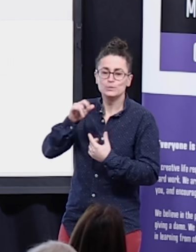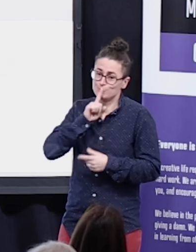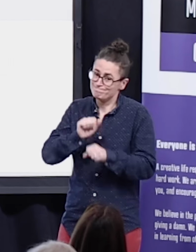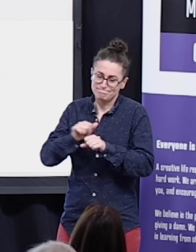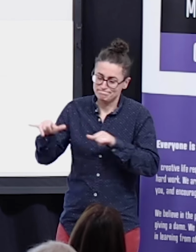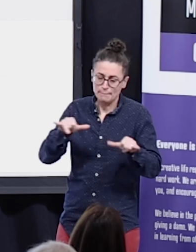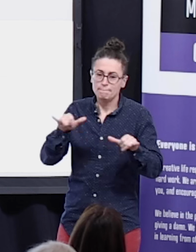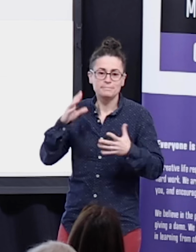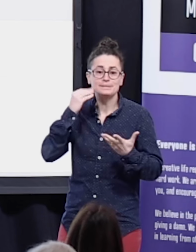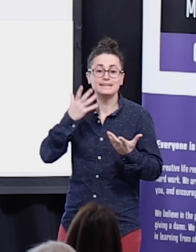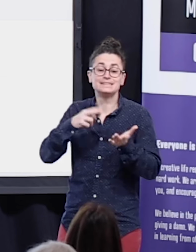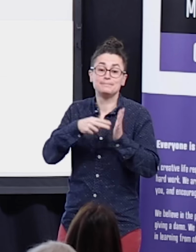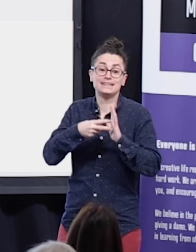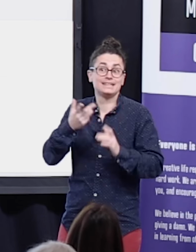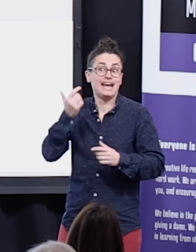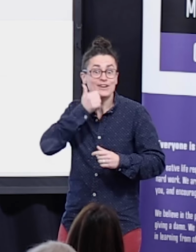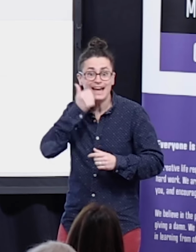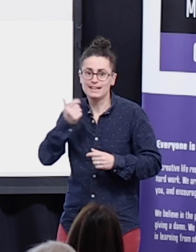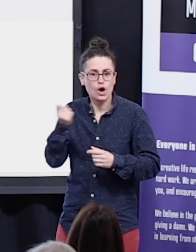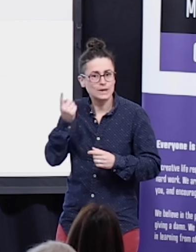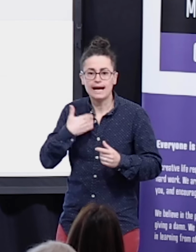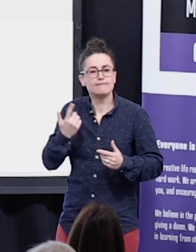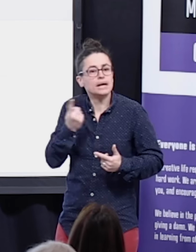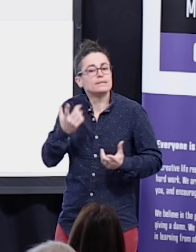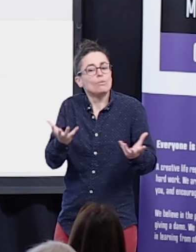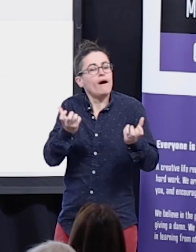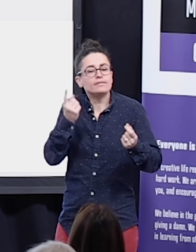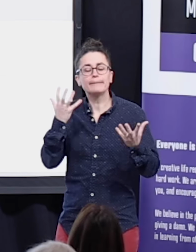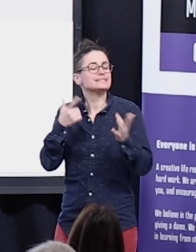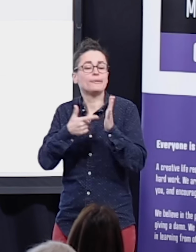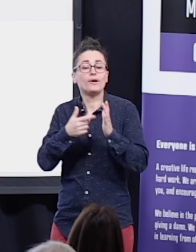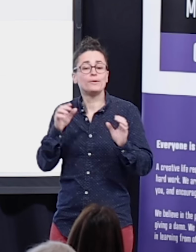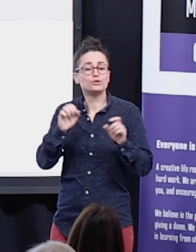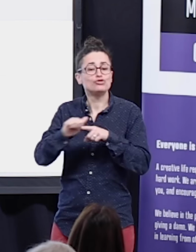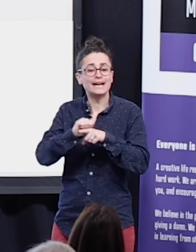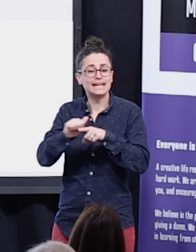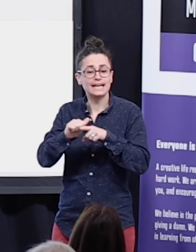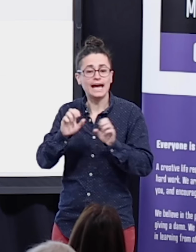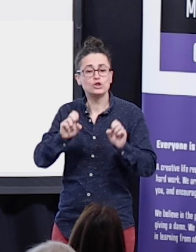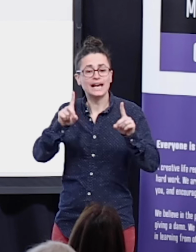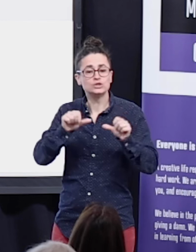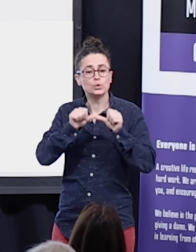fatigue. One person experienced communicating as a cold metal ruler.